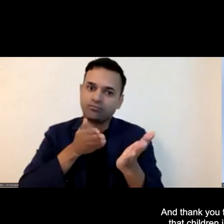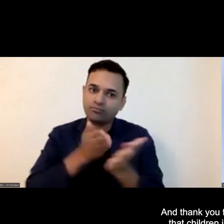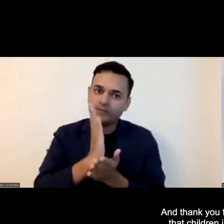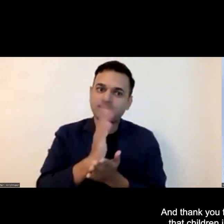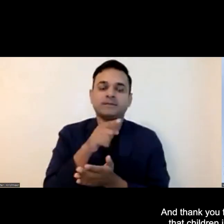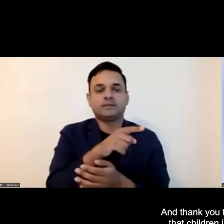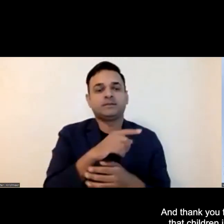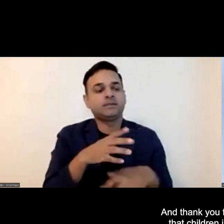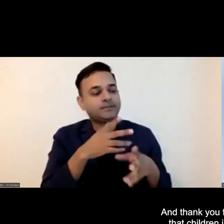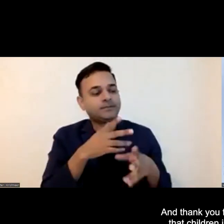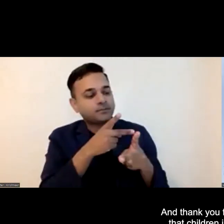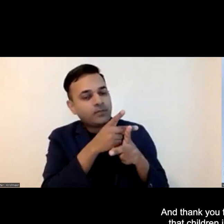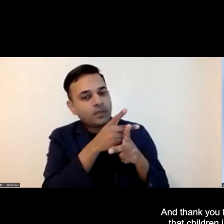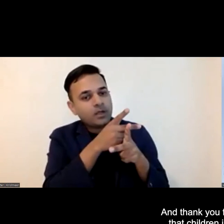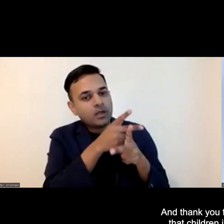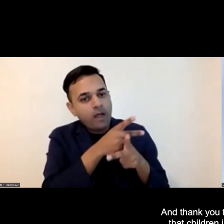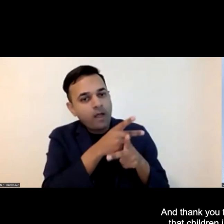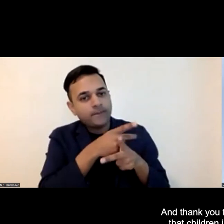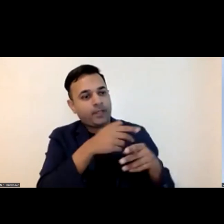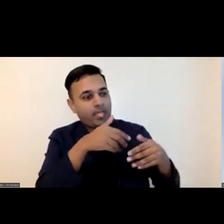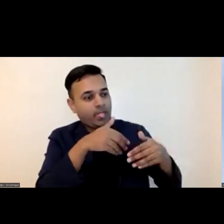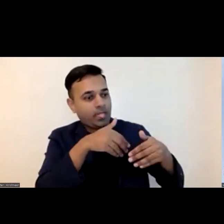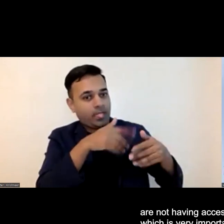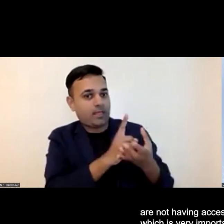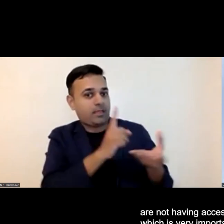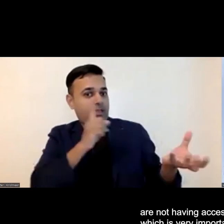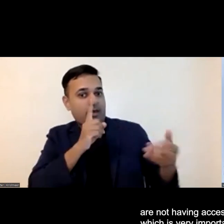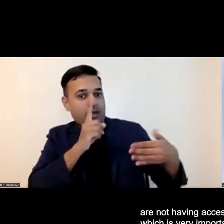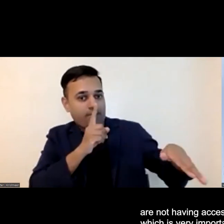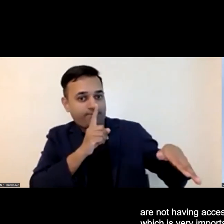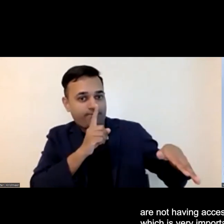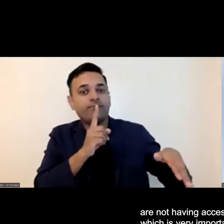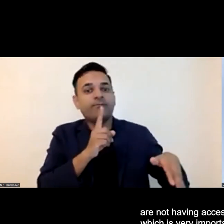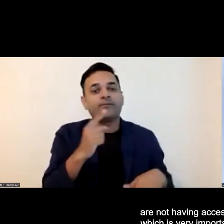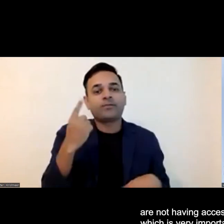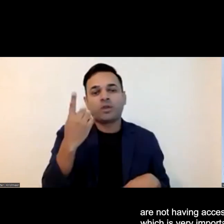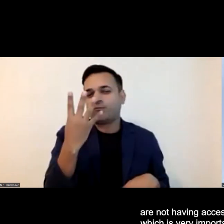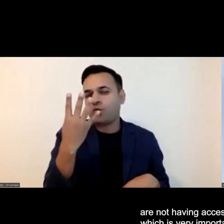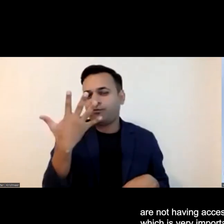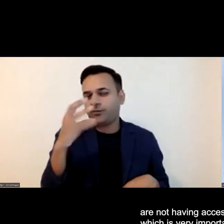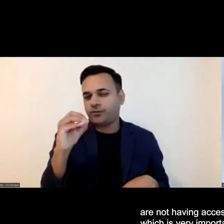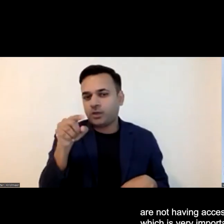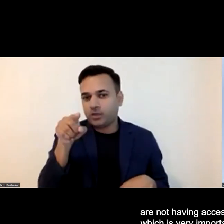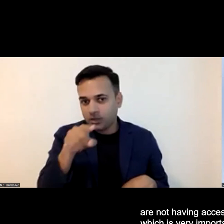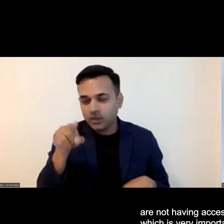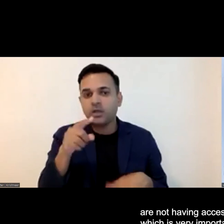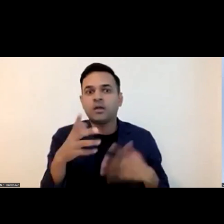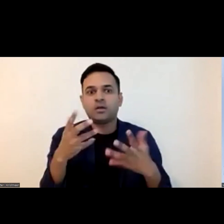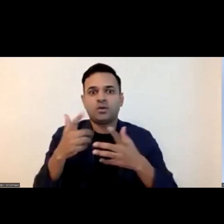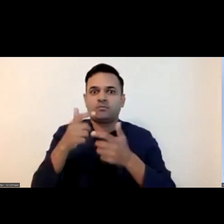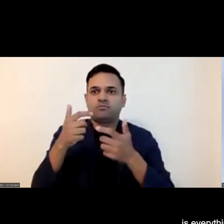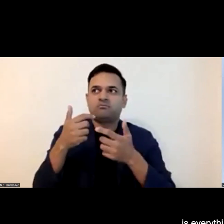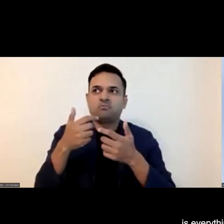And thank you for highlighting that children in institutions are not having access to family systems, which is very important. And a social